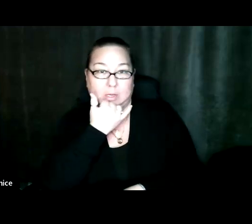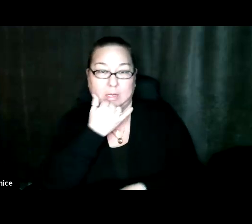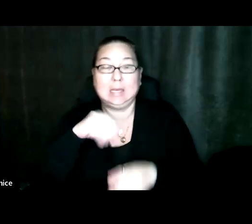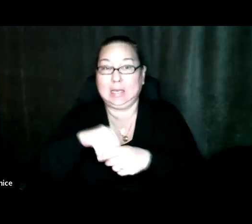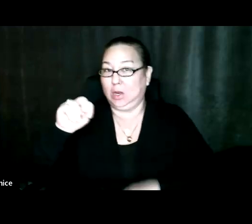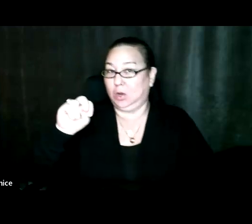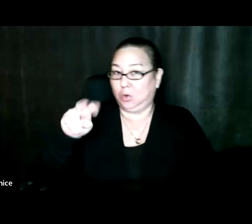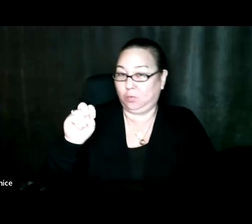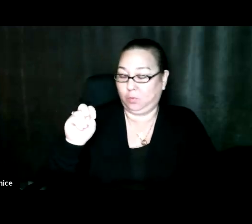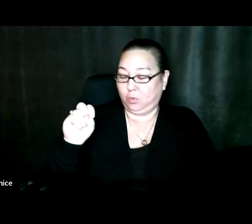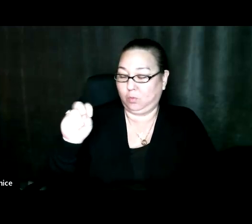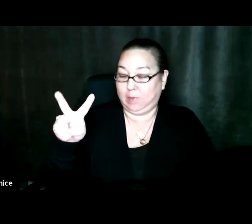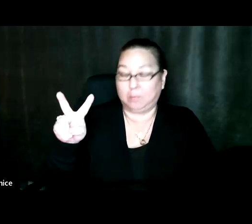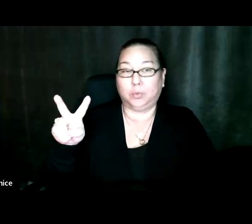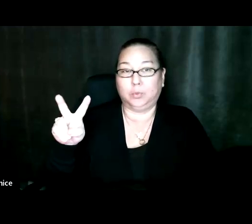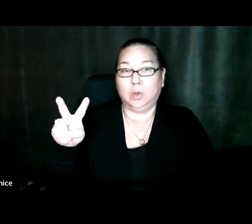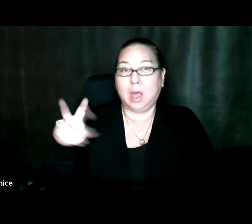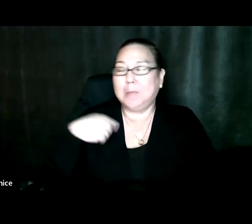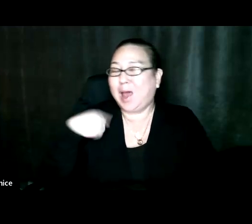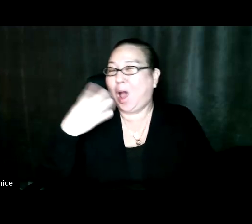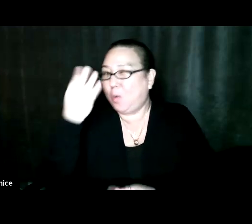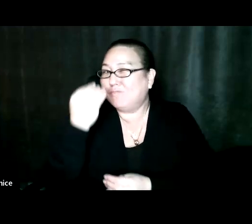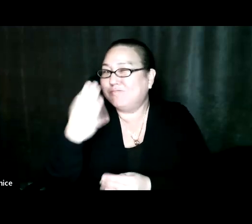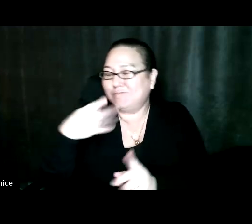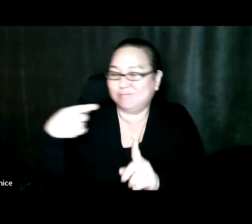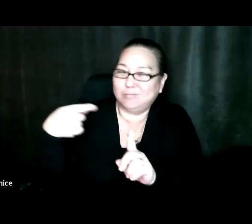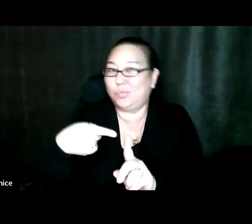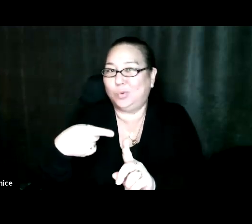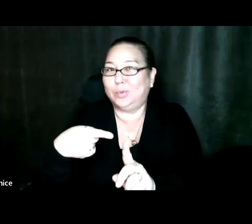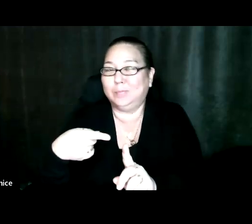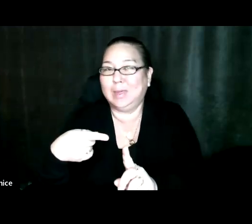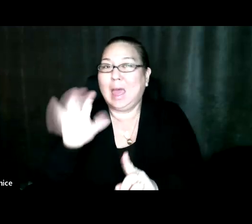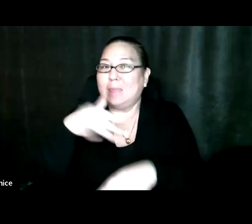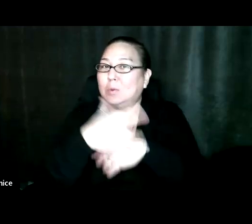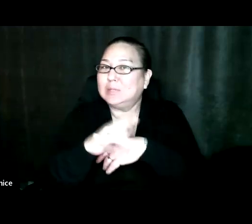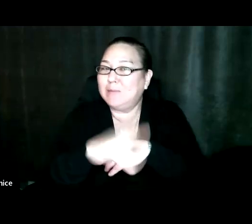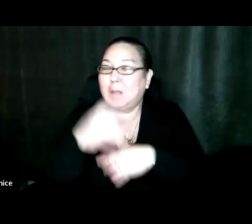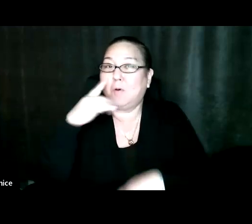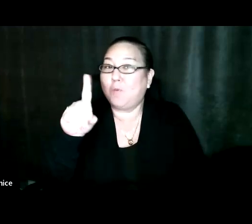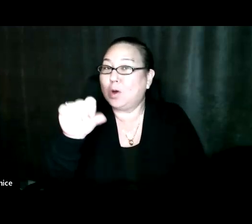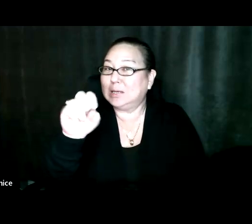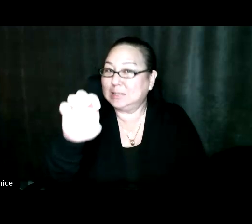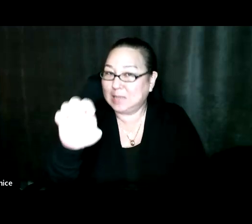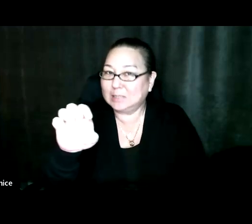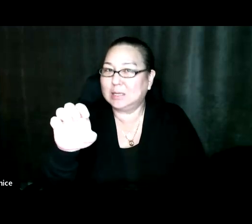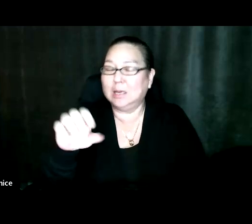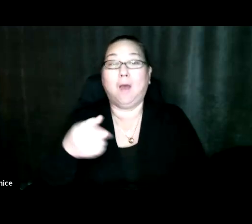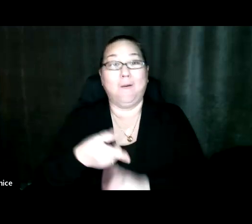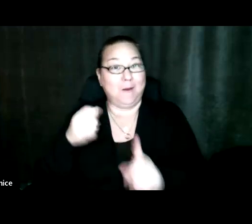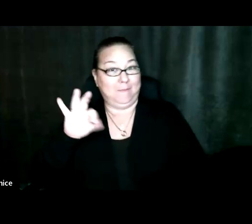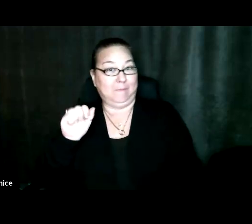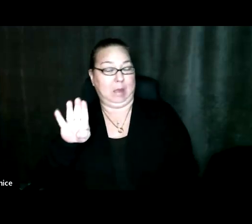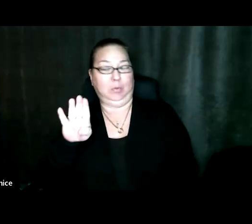But I want to point out to the school committee members that that information was available 30 from seconds. DESE in February.